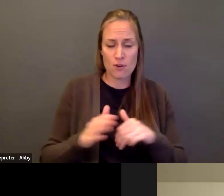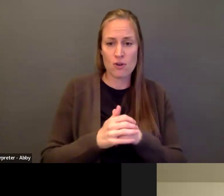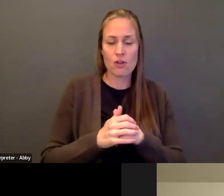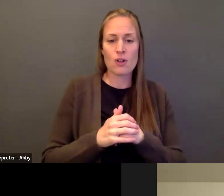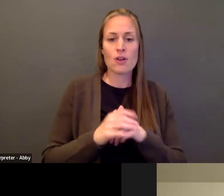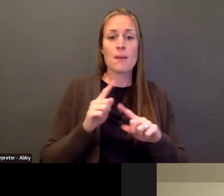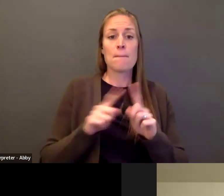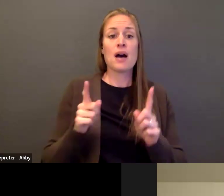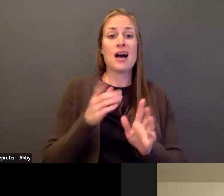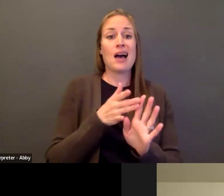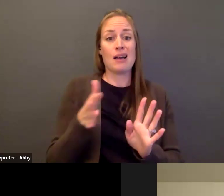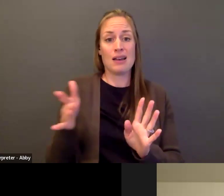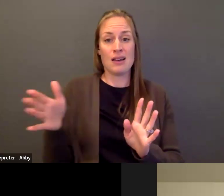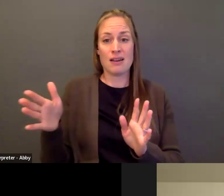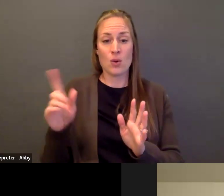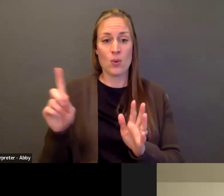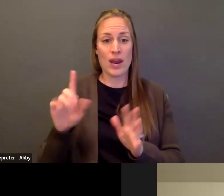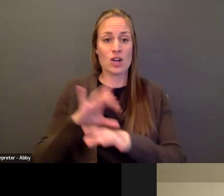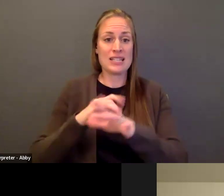we have had, especially recently,